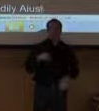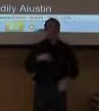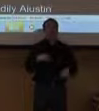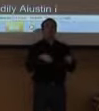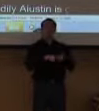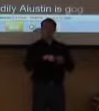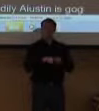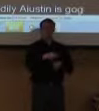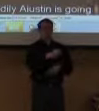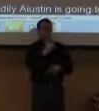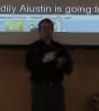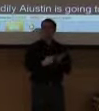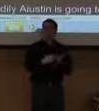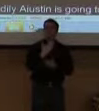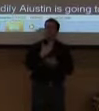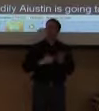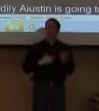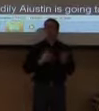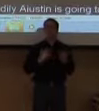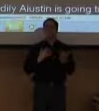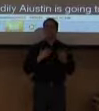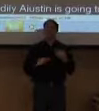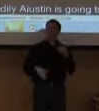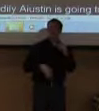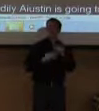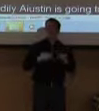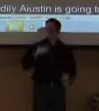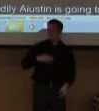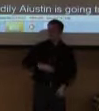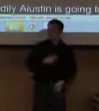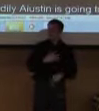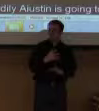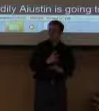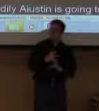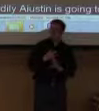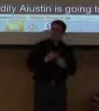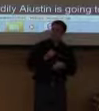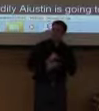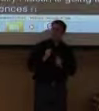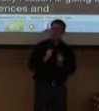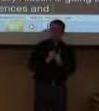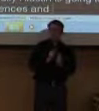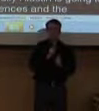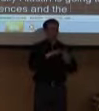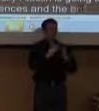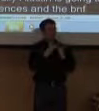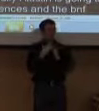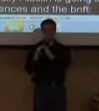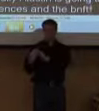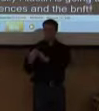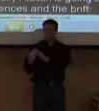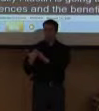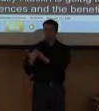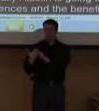he's also going to talk about some of the additional benefits that he's gained from working with the community, in